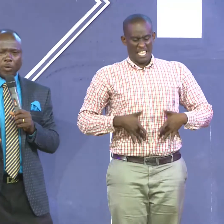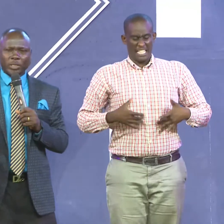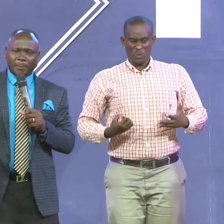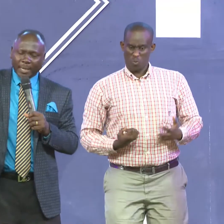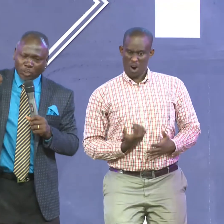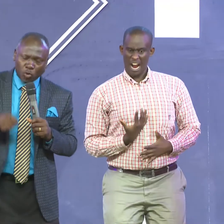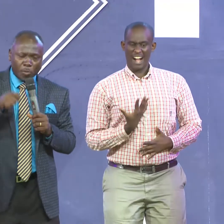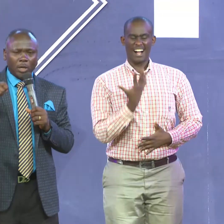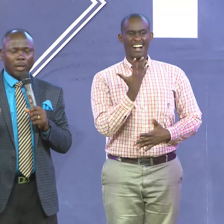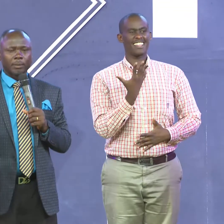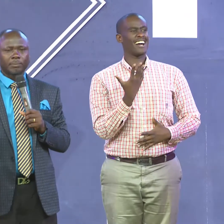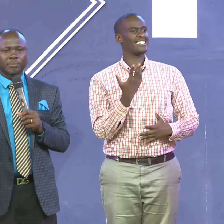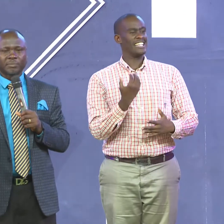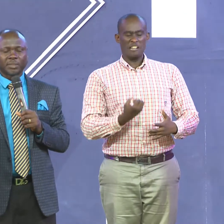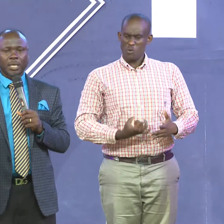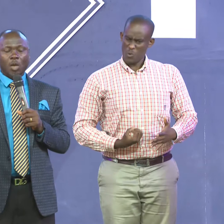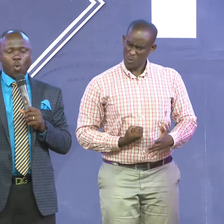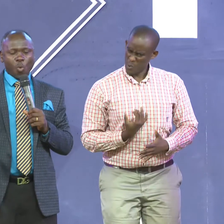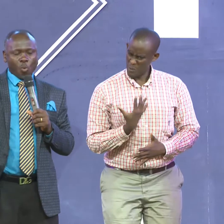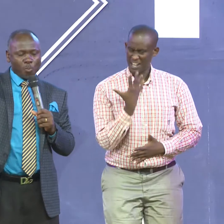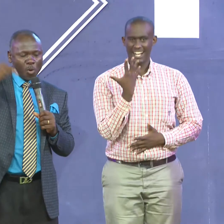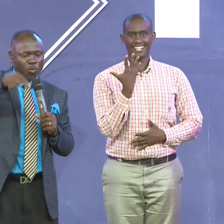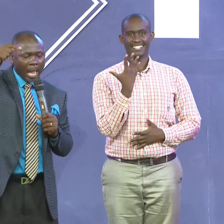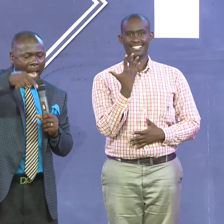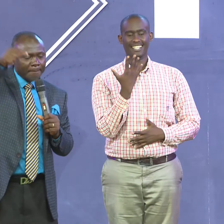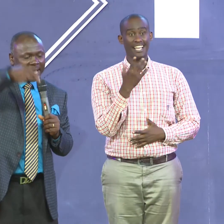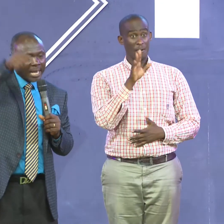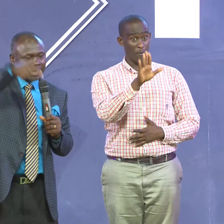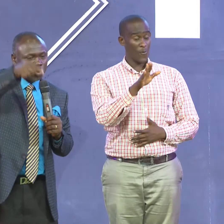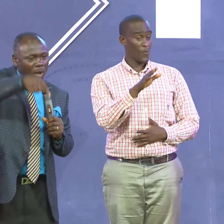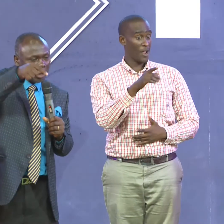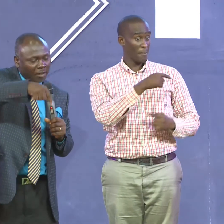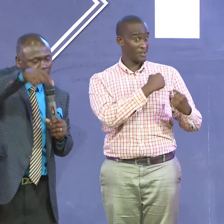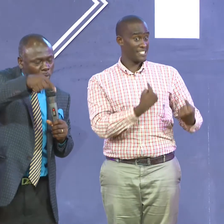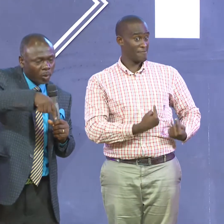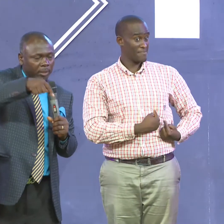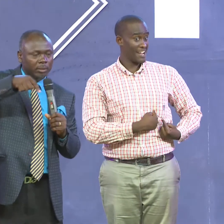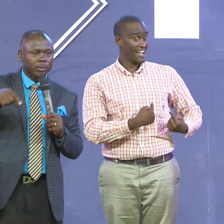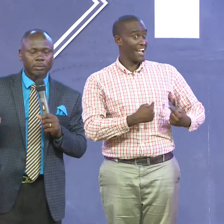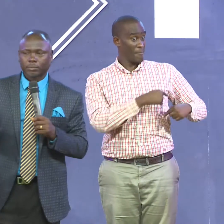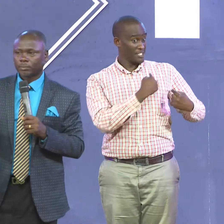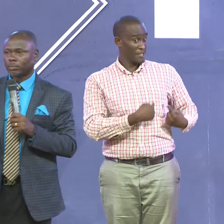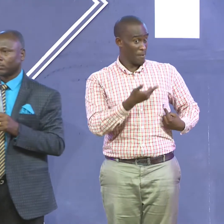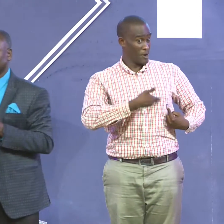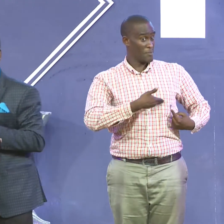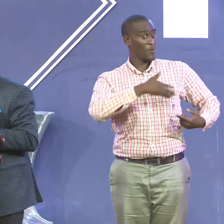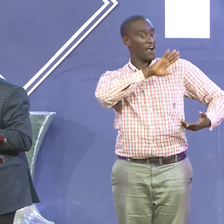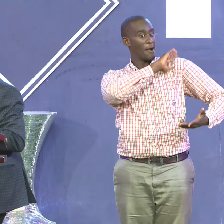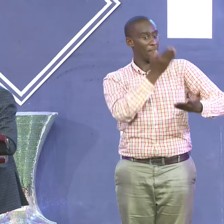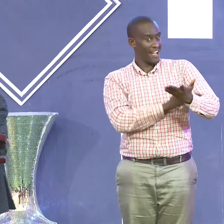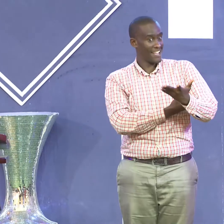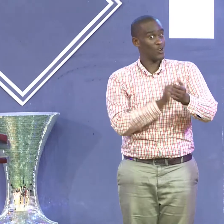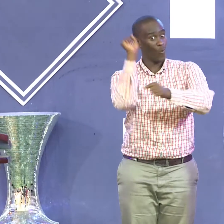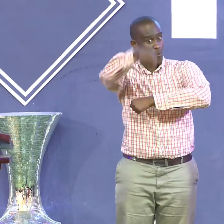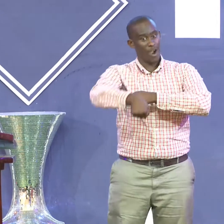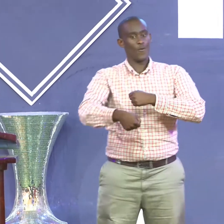rising. Bulwe chibange chikugumuka. Whenever it wants to rise. Mukwe amanya gachiwangula gava mukwe. The power to overcome it is still